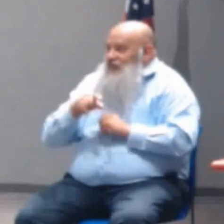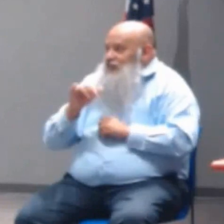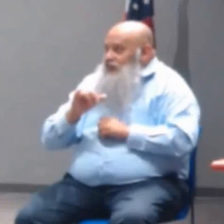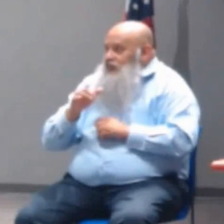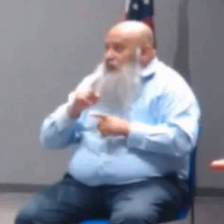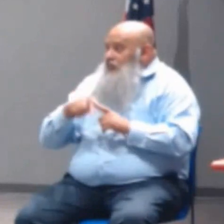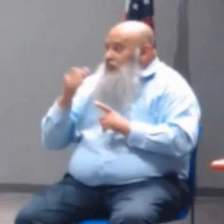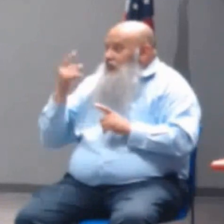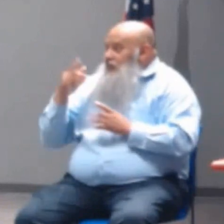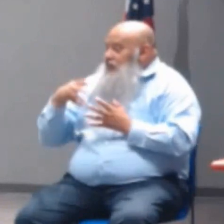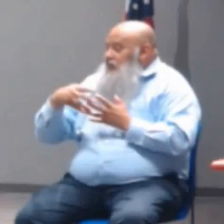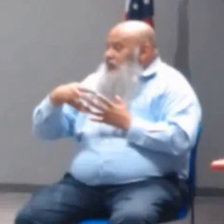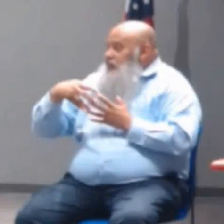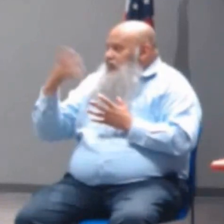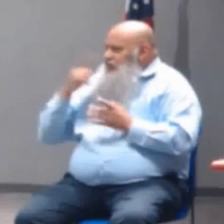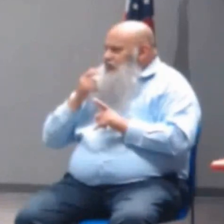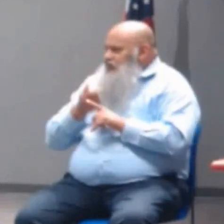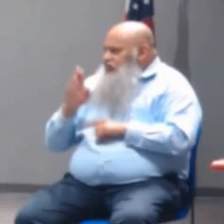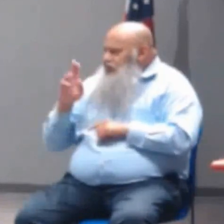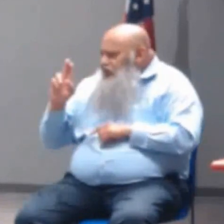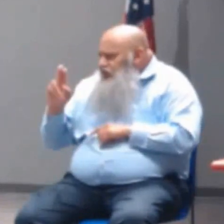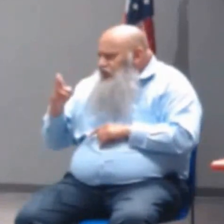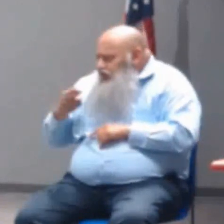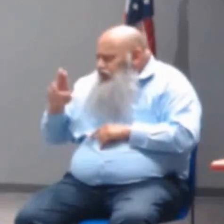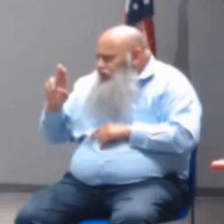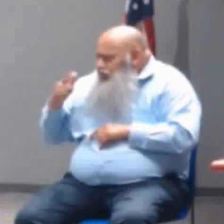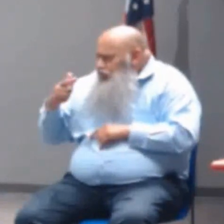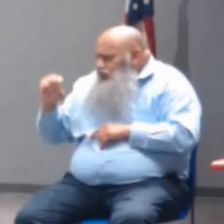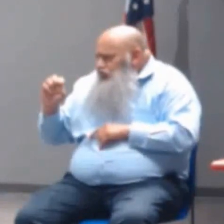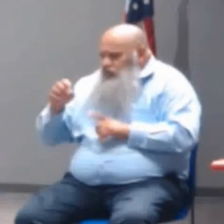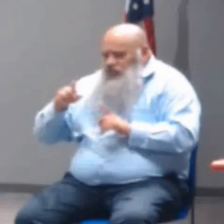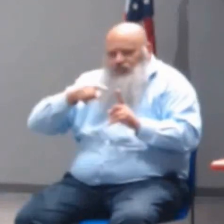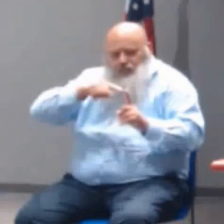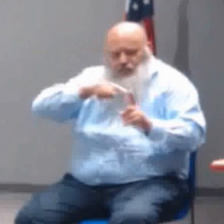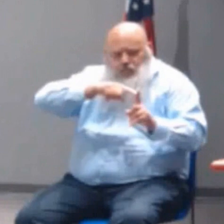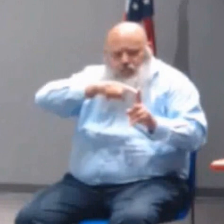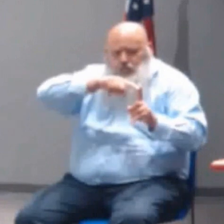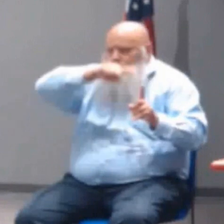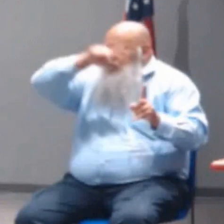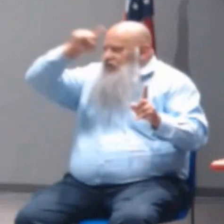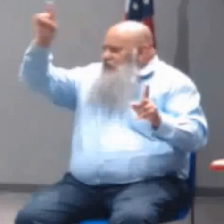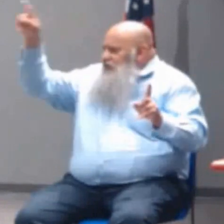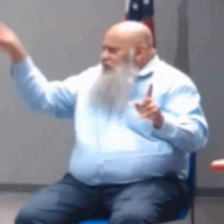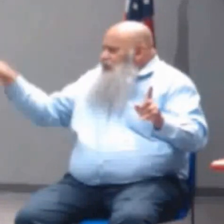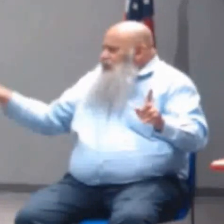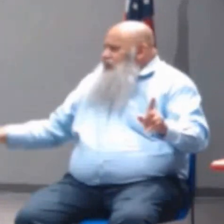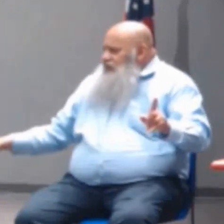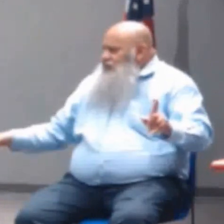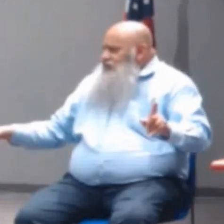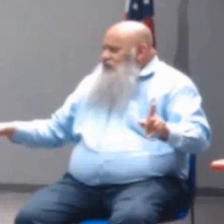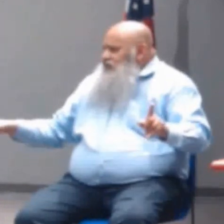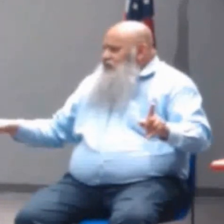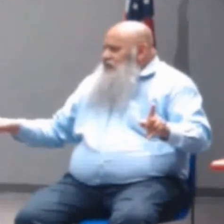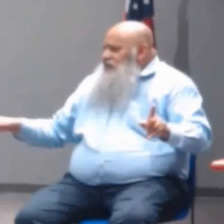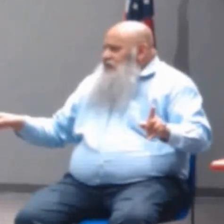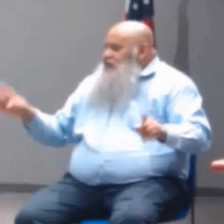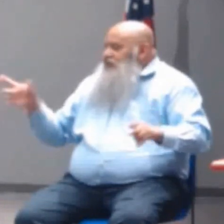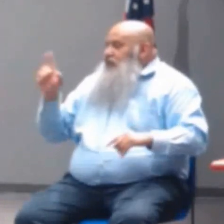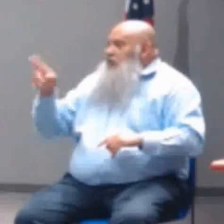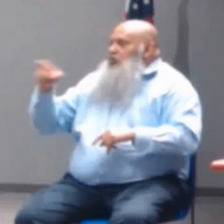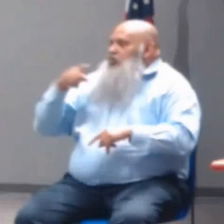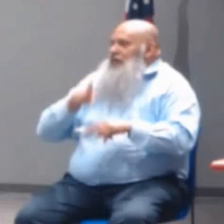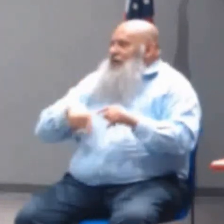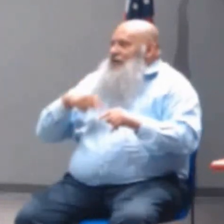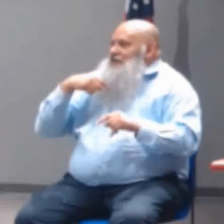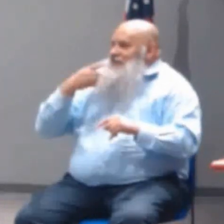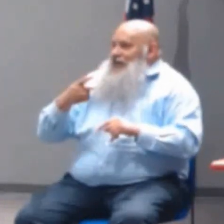A rainbow is huge. It stretches from horizon to horizon. And my spouse said, "You can't tell Noah about rainbows